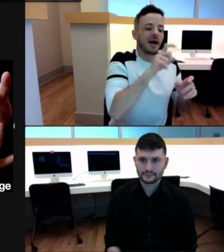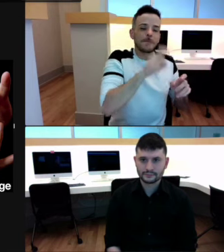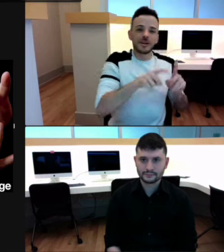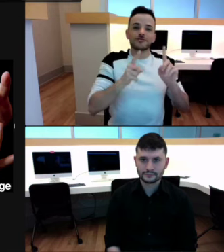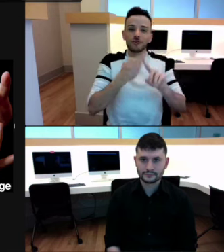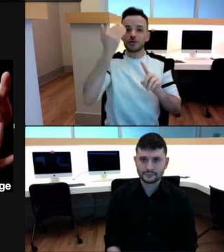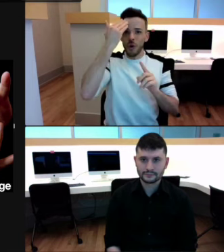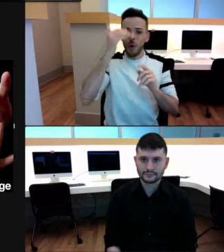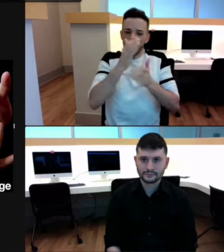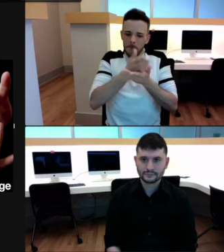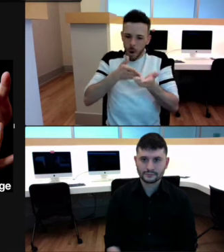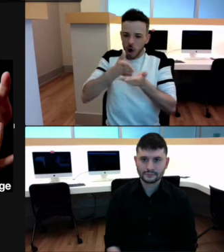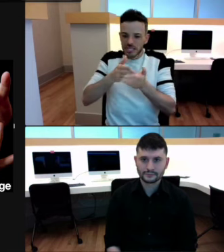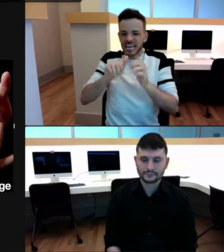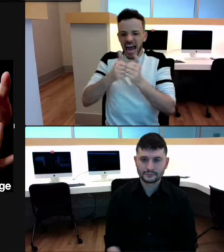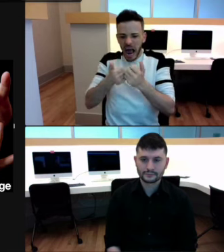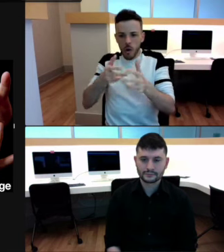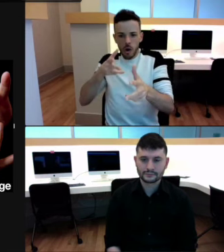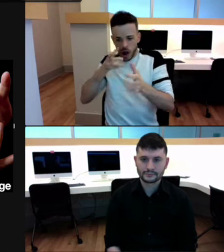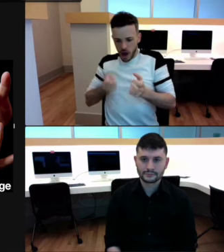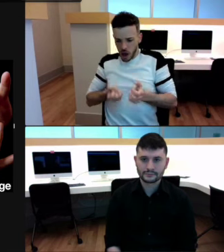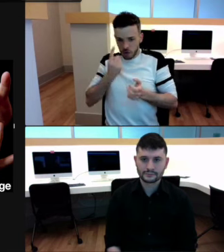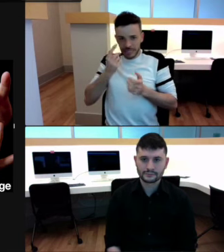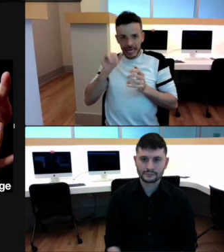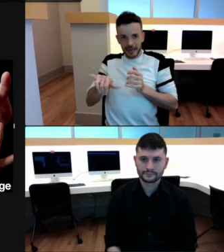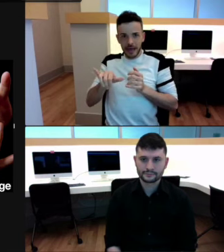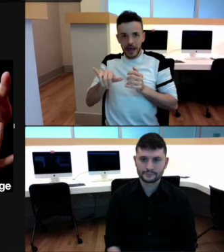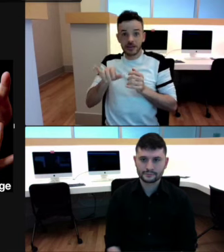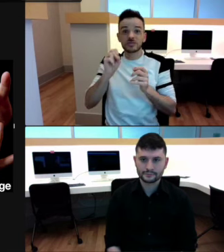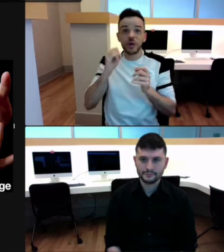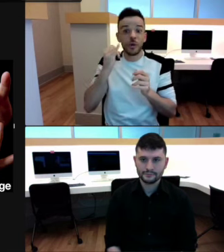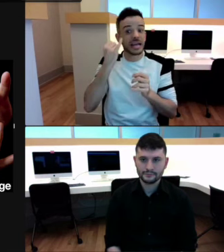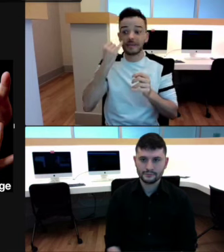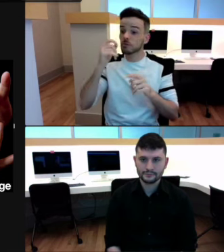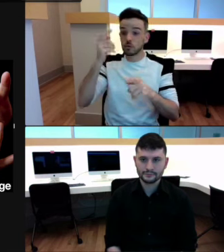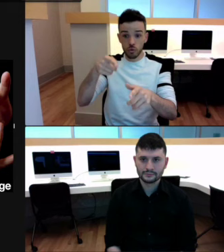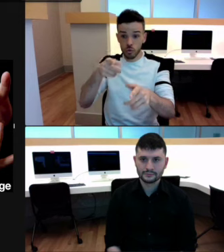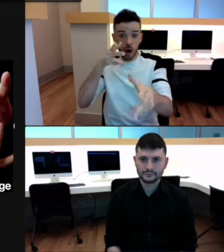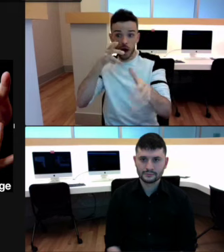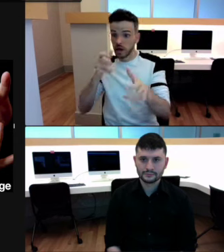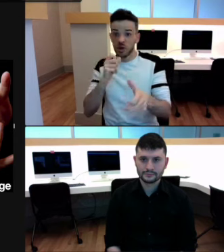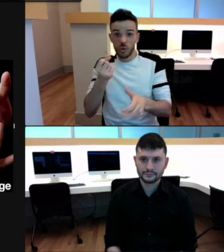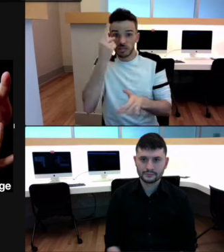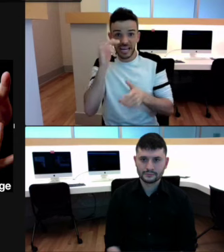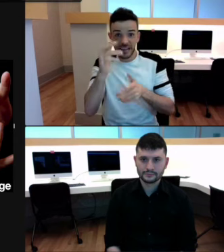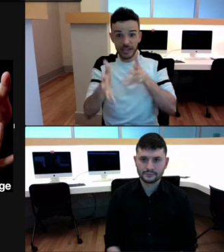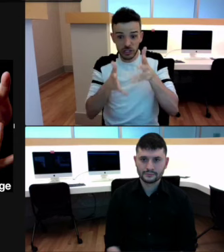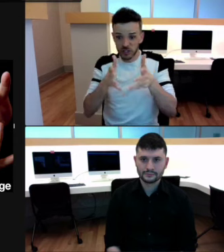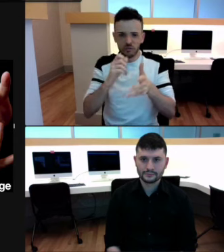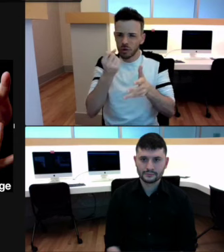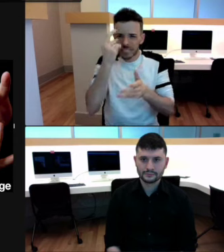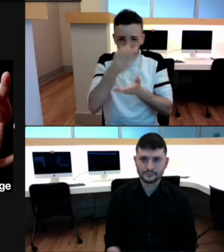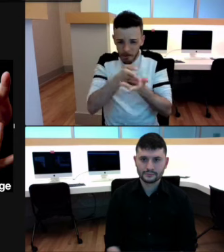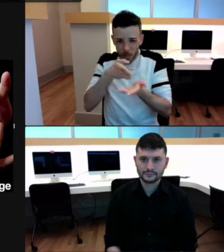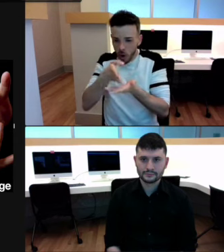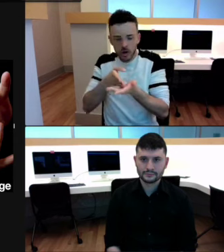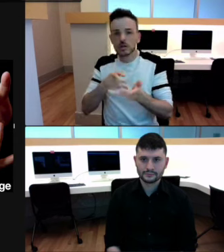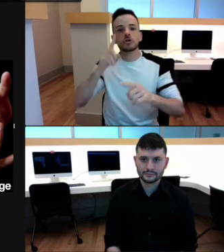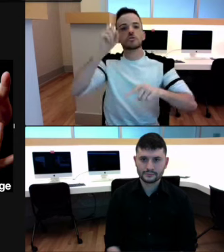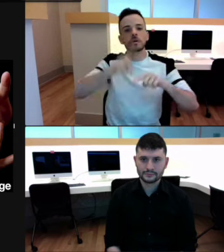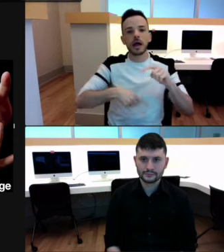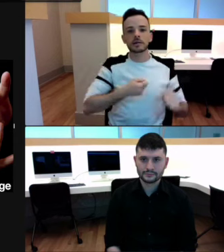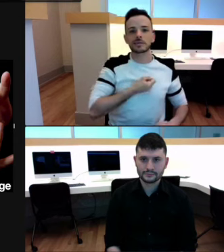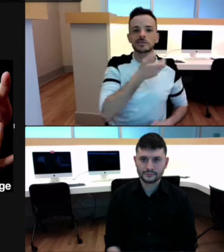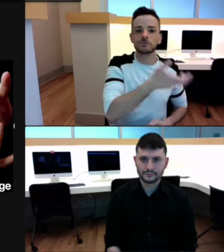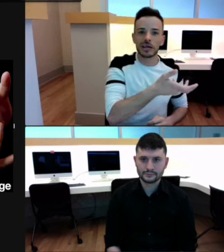greater receptive understanding of gestures or a cognitive embodiment of kinesthetic